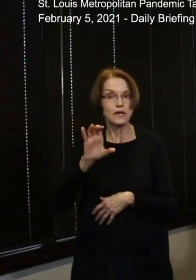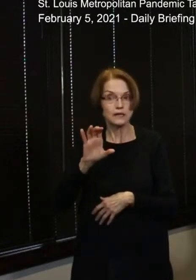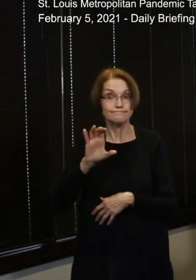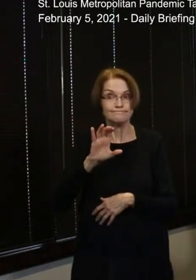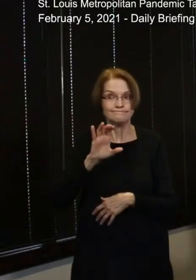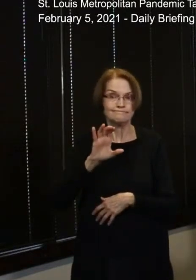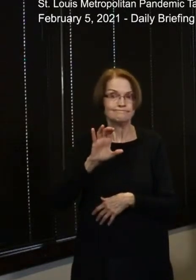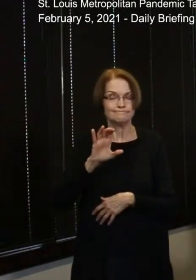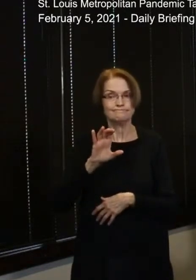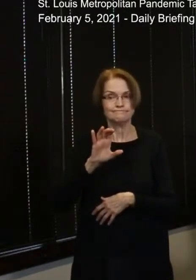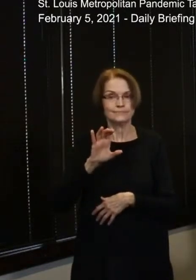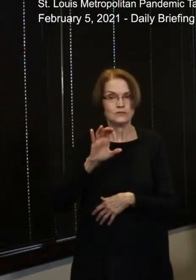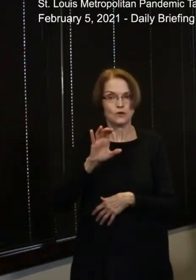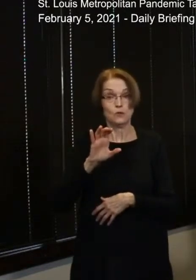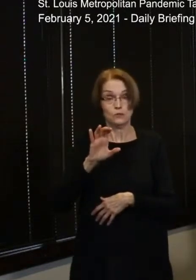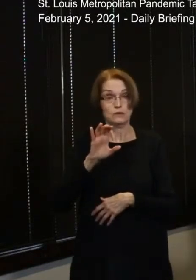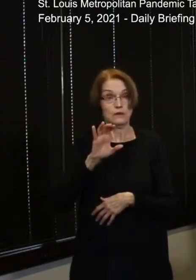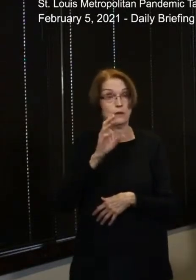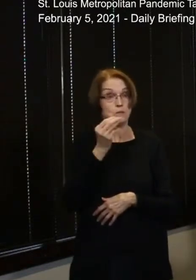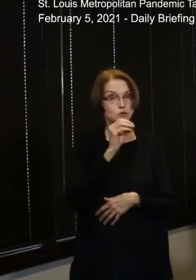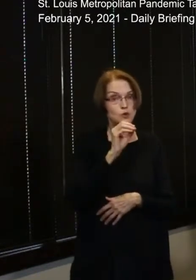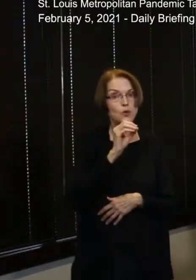that's how our doses are allocated.